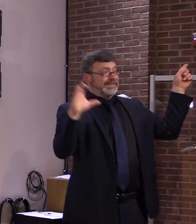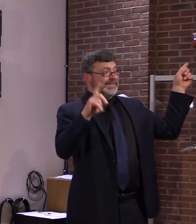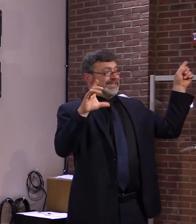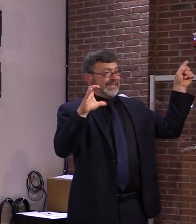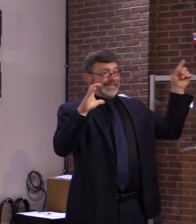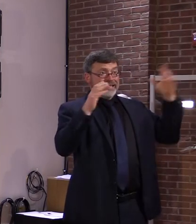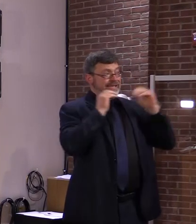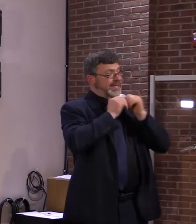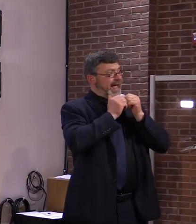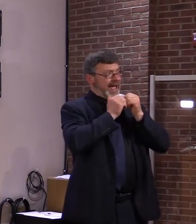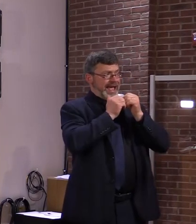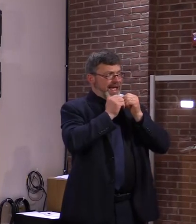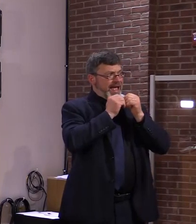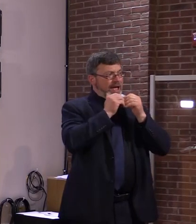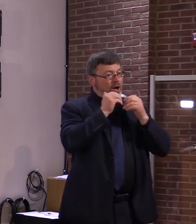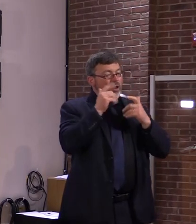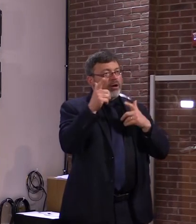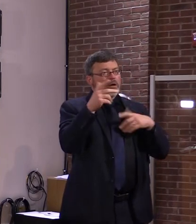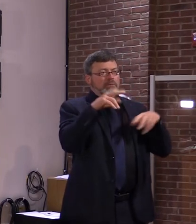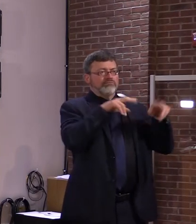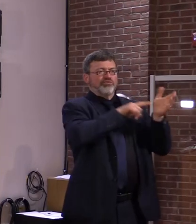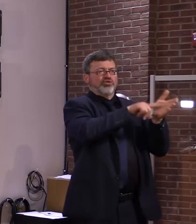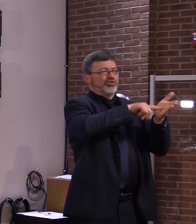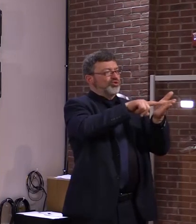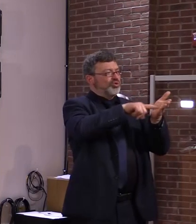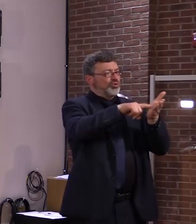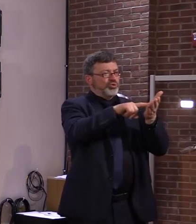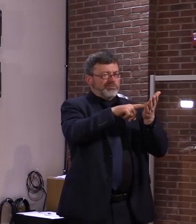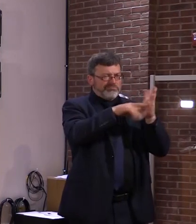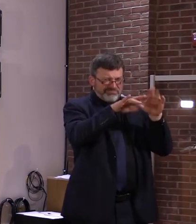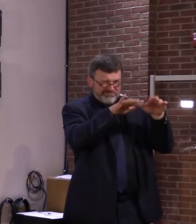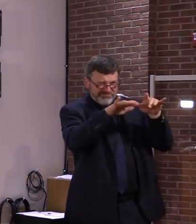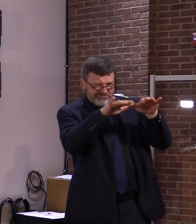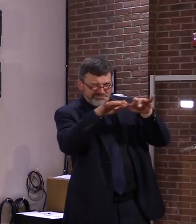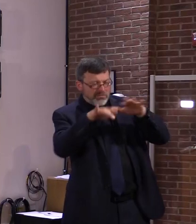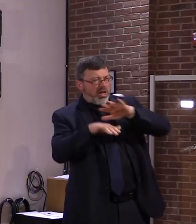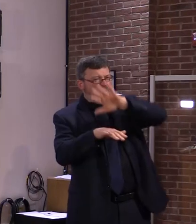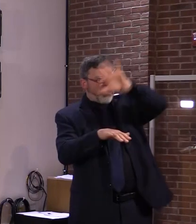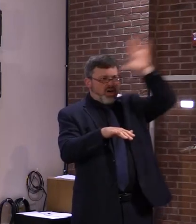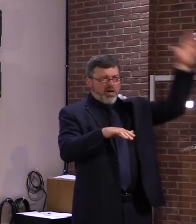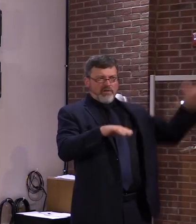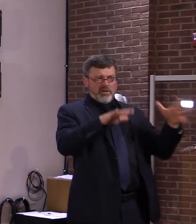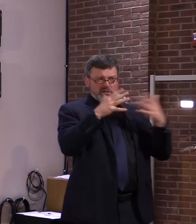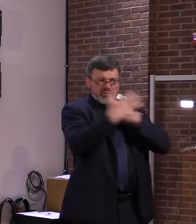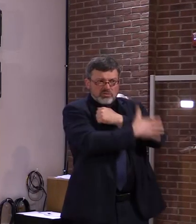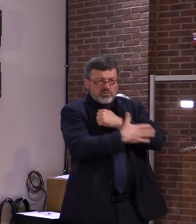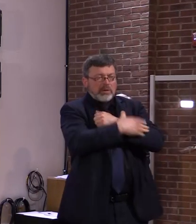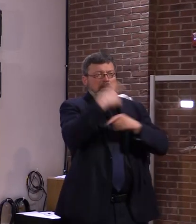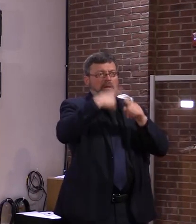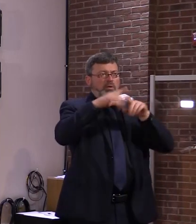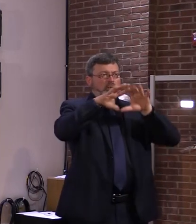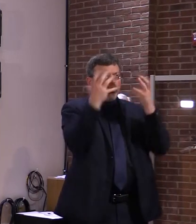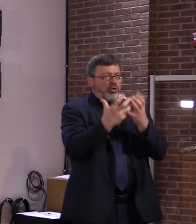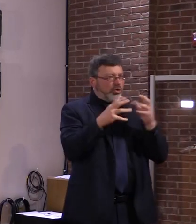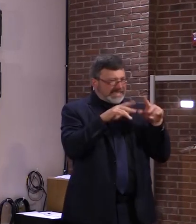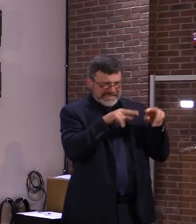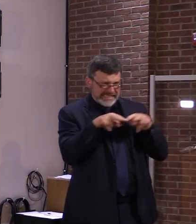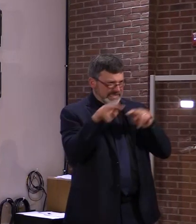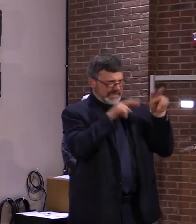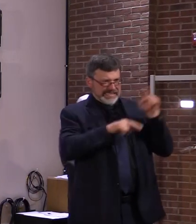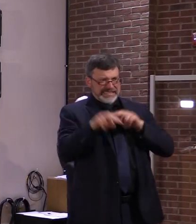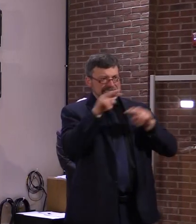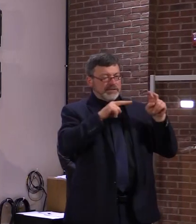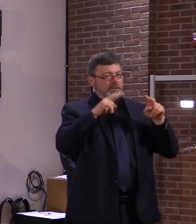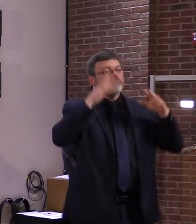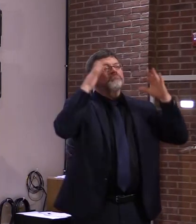and studies increasingly are showing 3 big things. First, our vaccines are working in the real